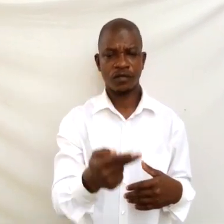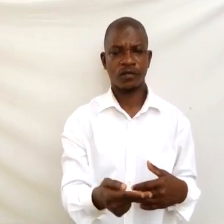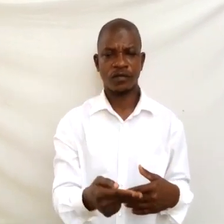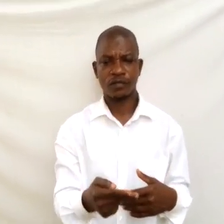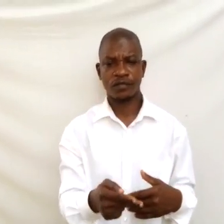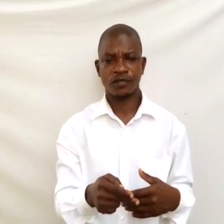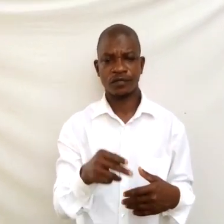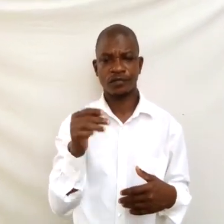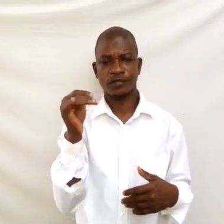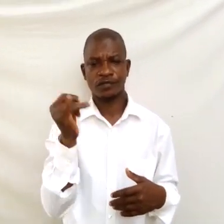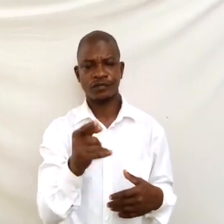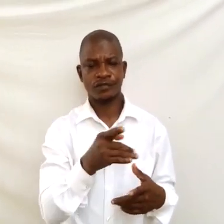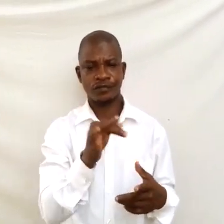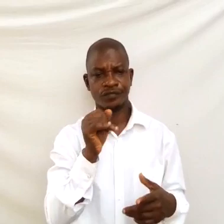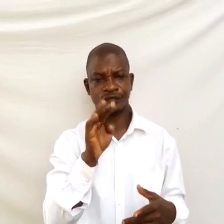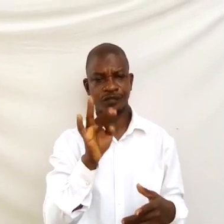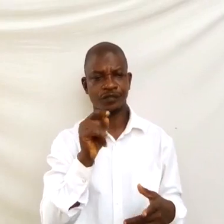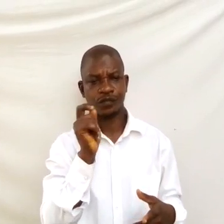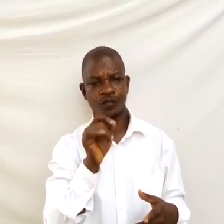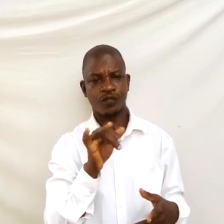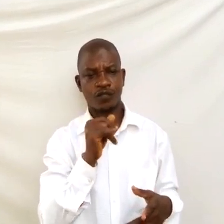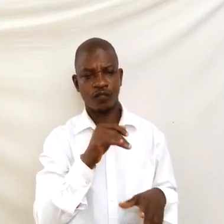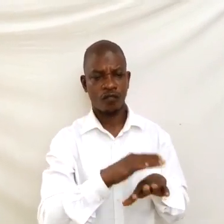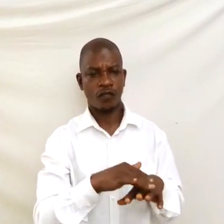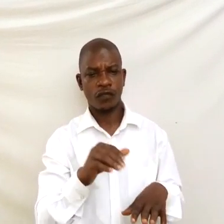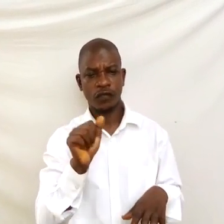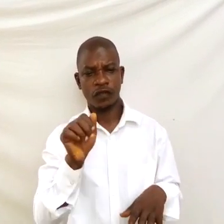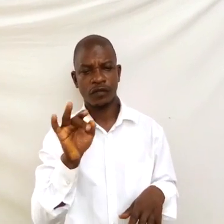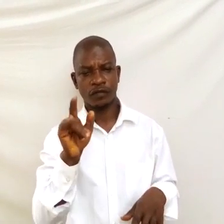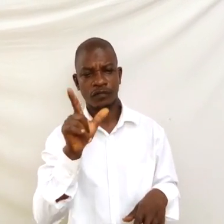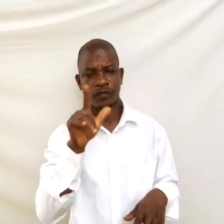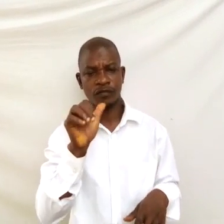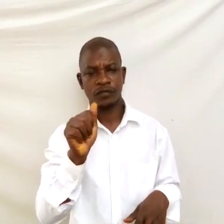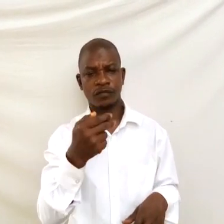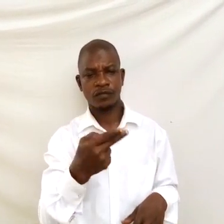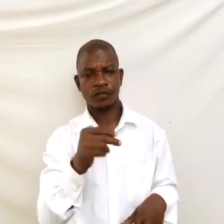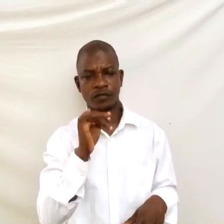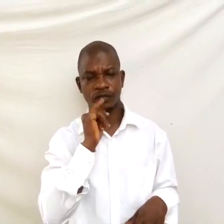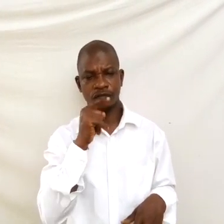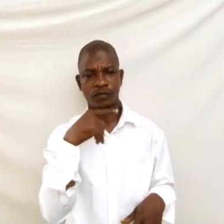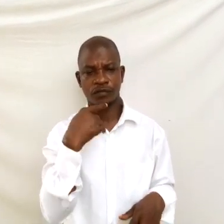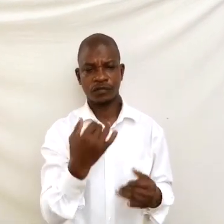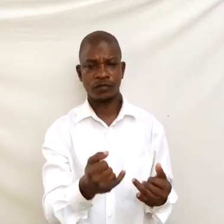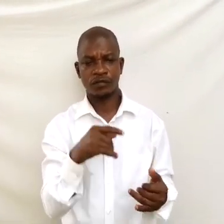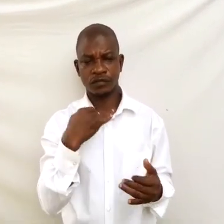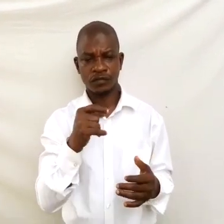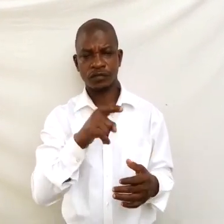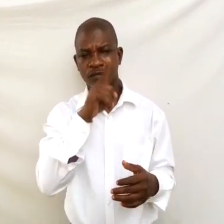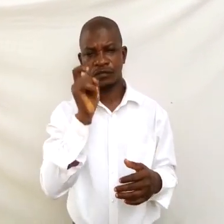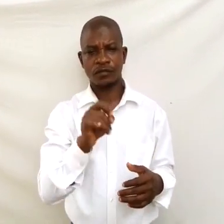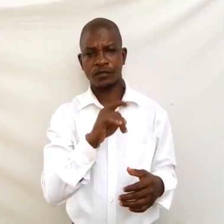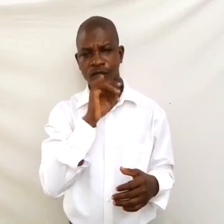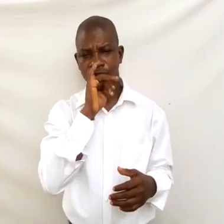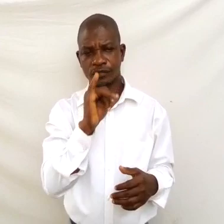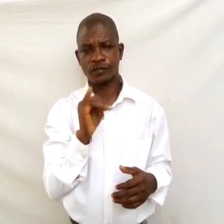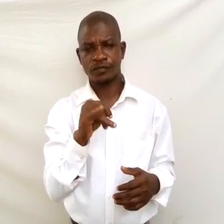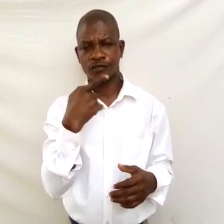draw the 4 cardinal points on Abdullah as well. Now the question is, what is the bearing of